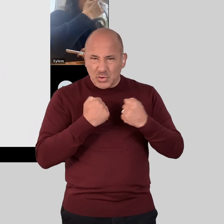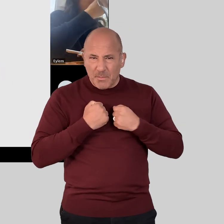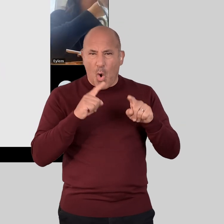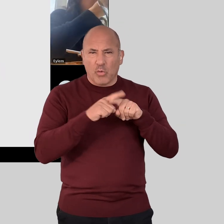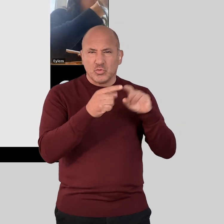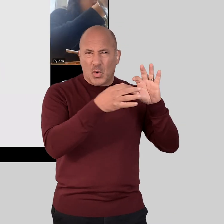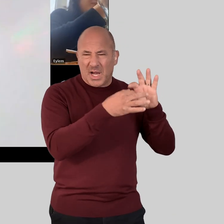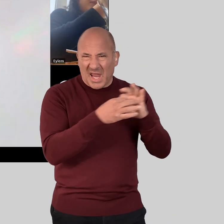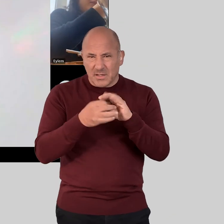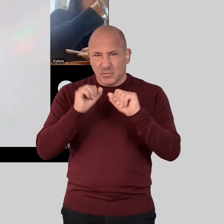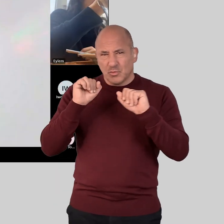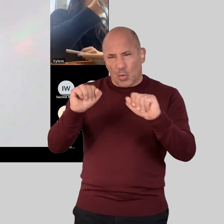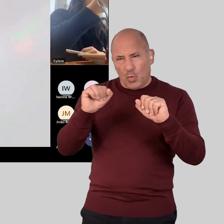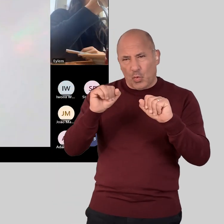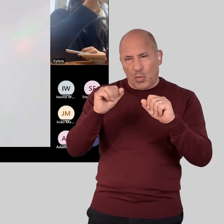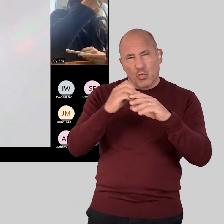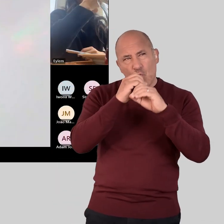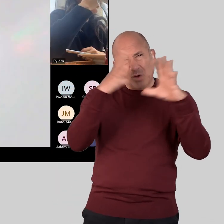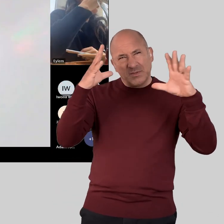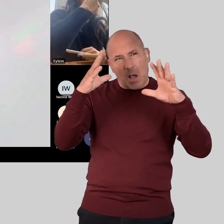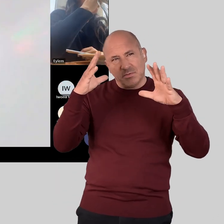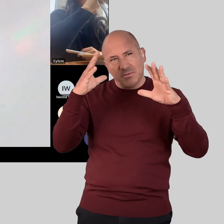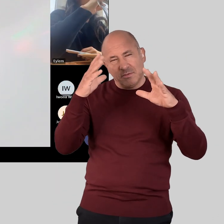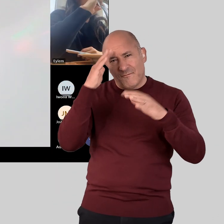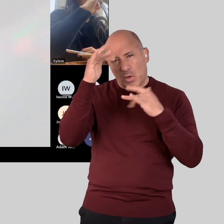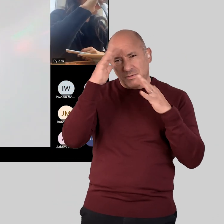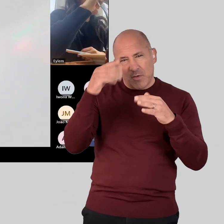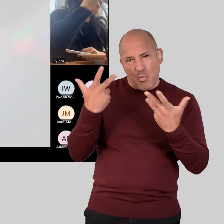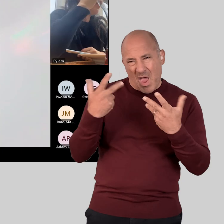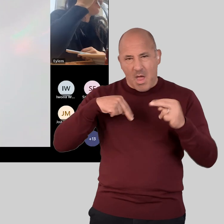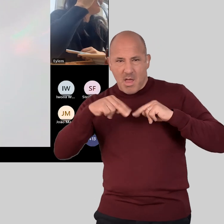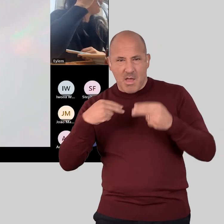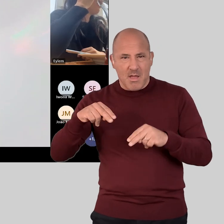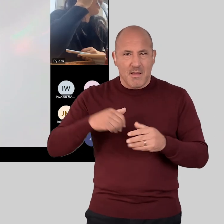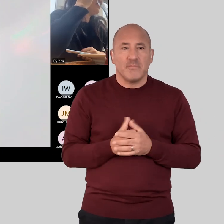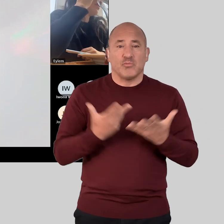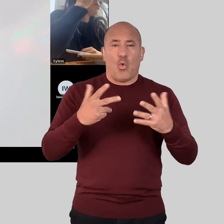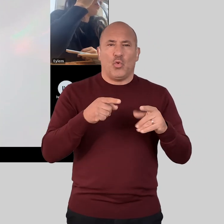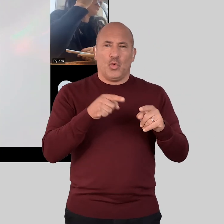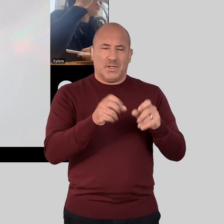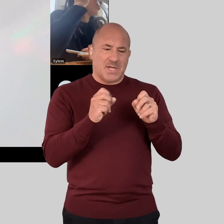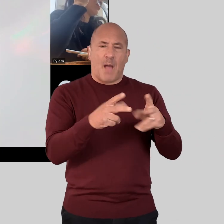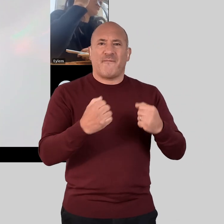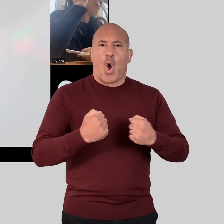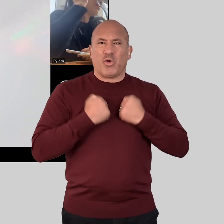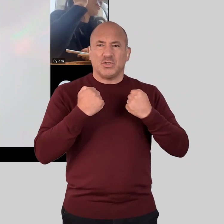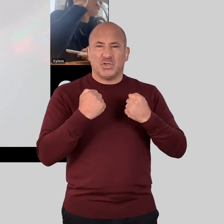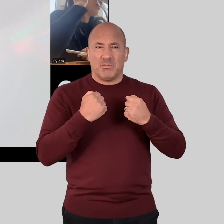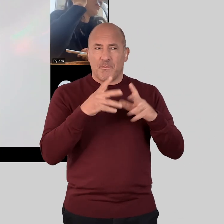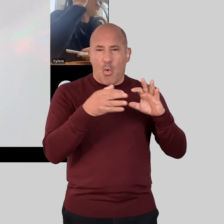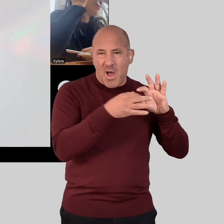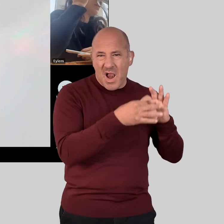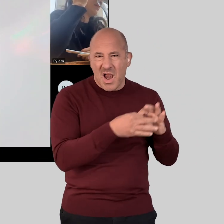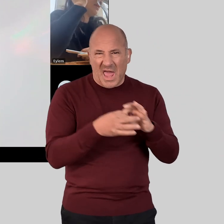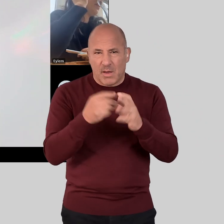we developed ideas around different types of ownership and also around ontological positions.